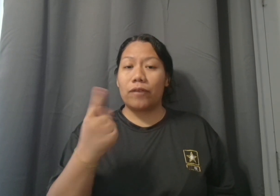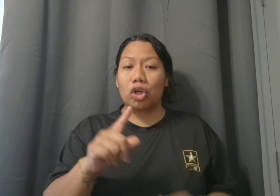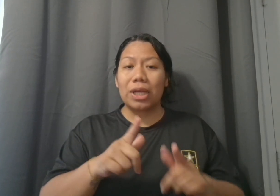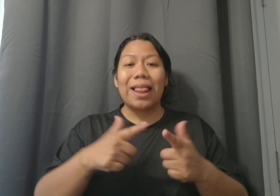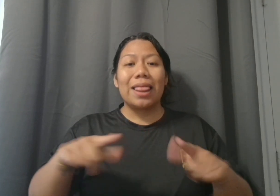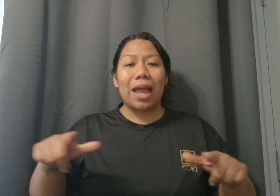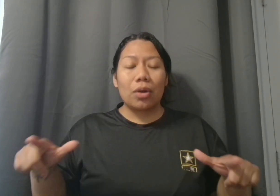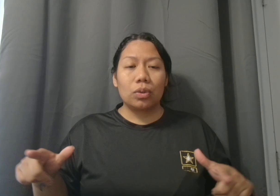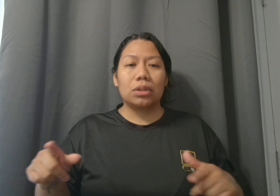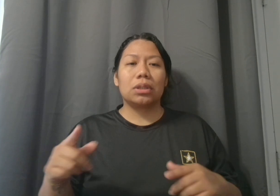reading.